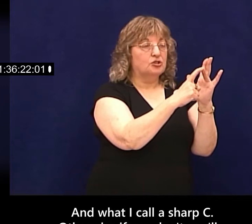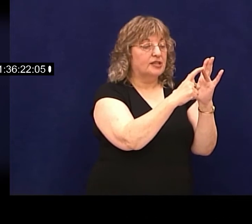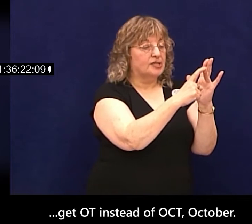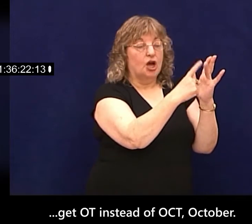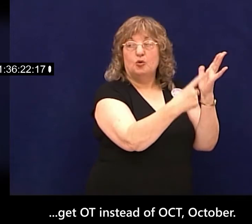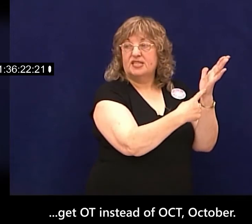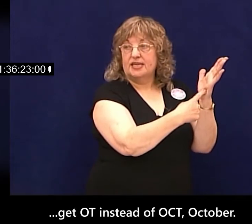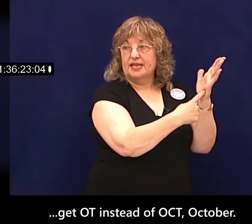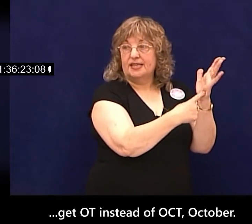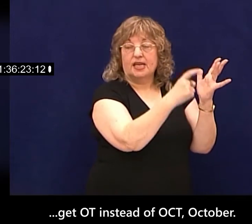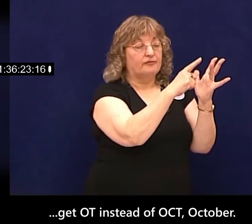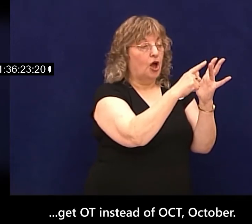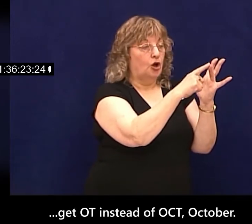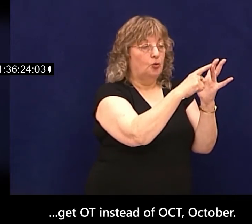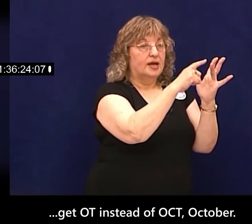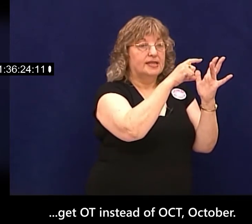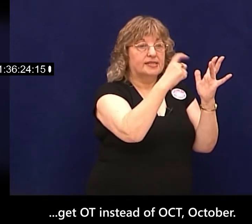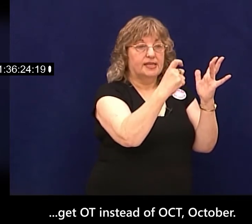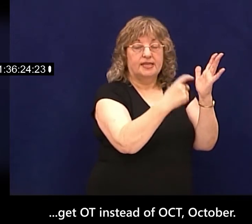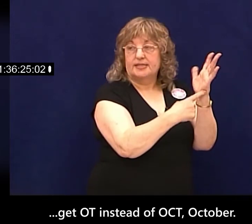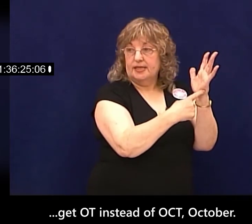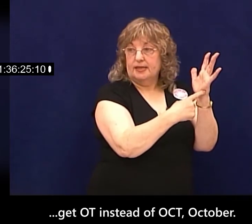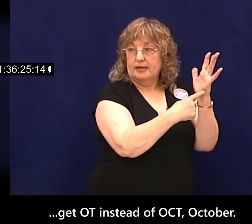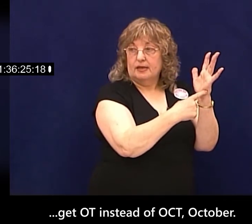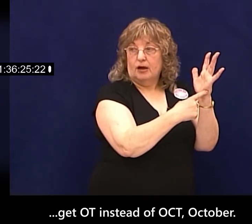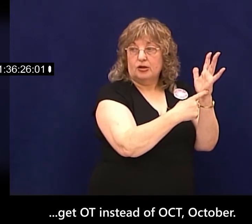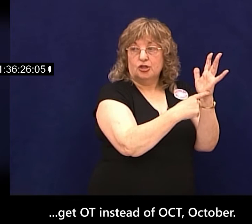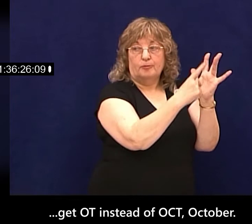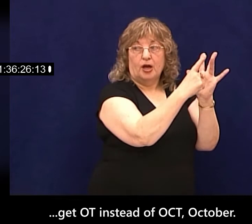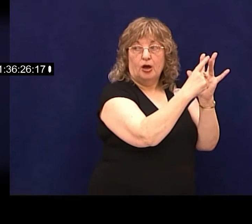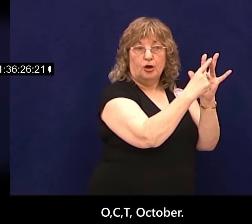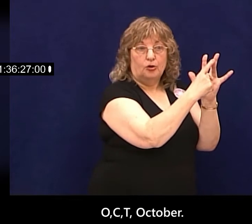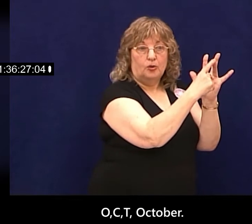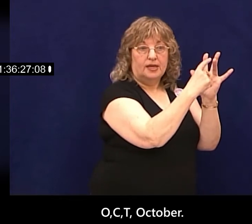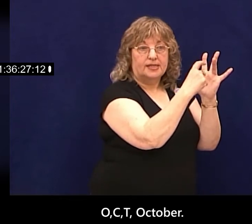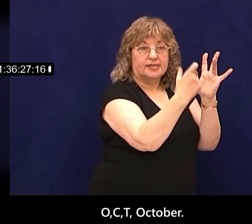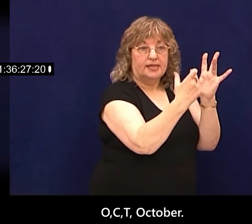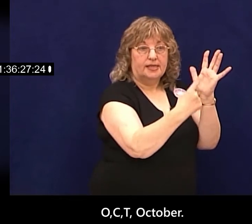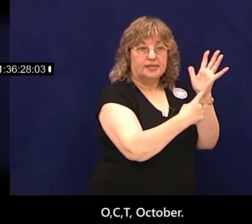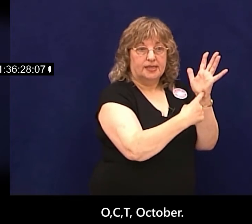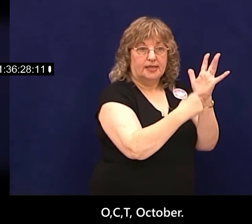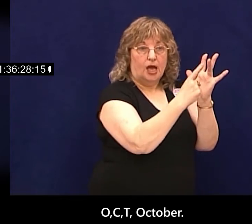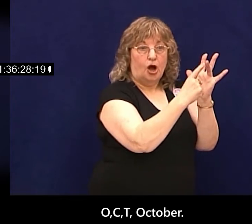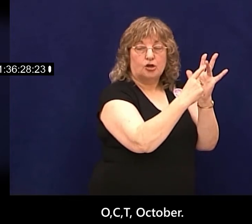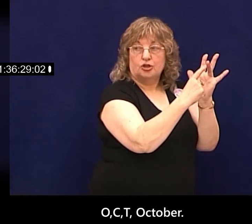you'll get OT instead of OCT. October. OCT. October.